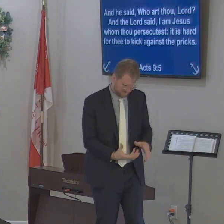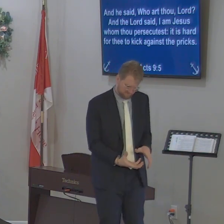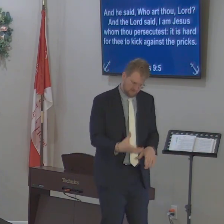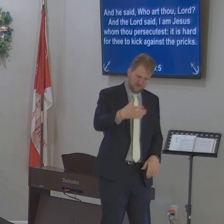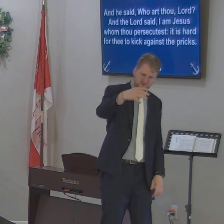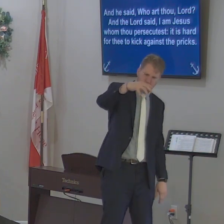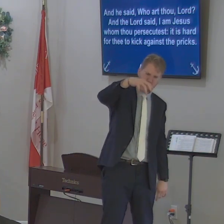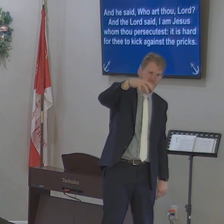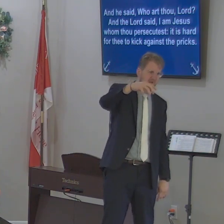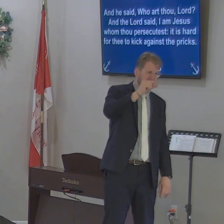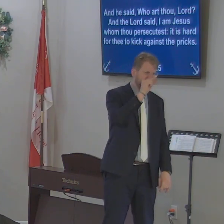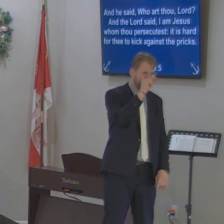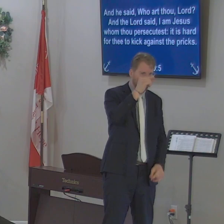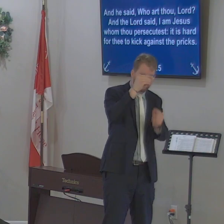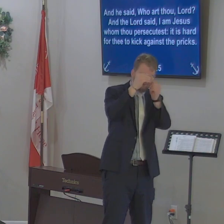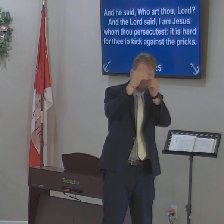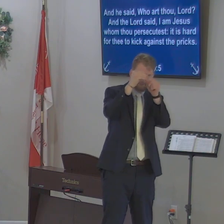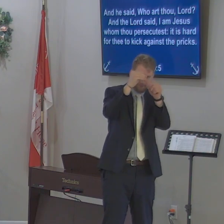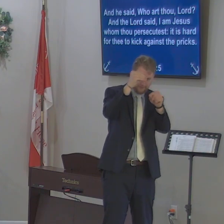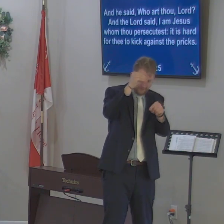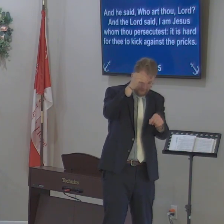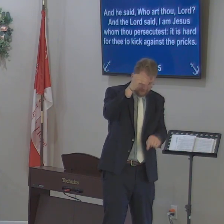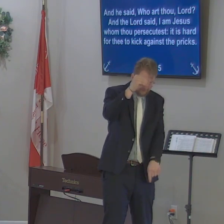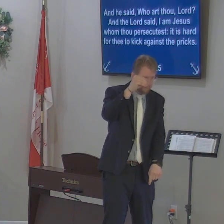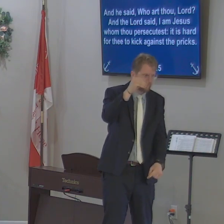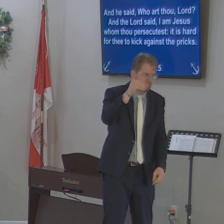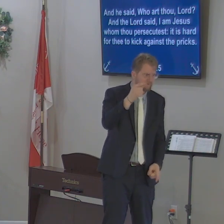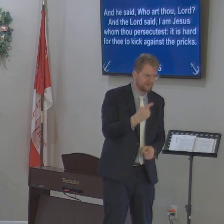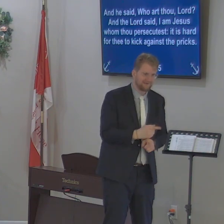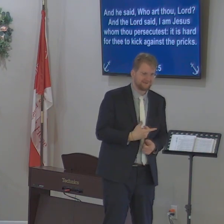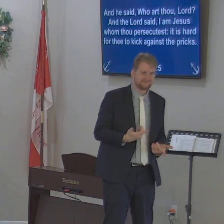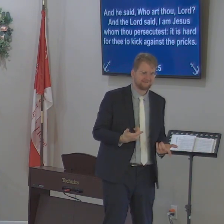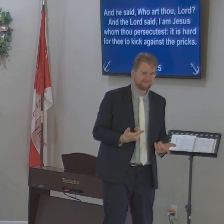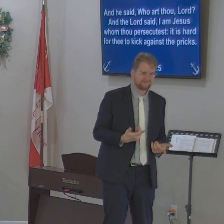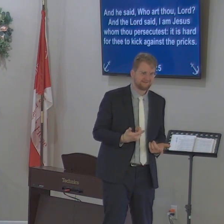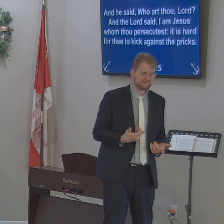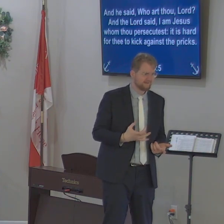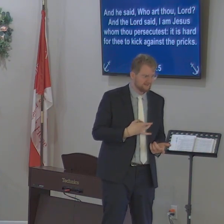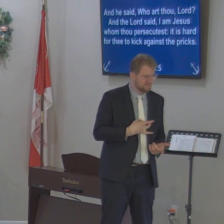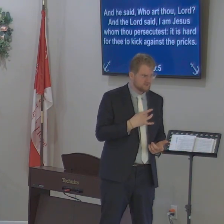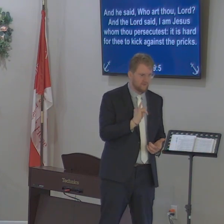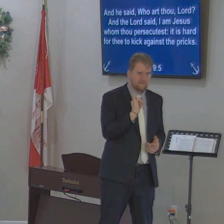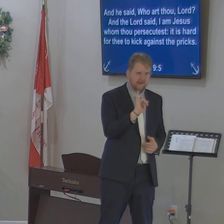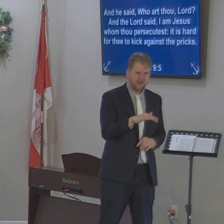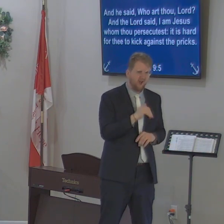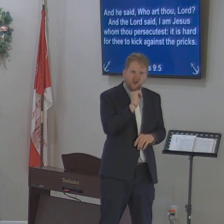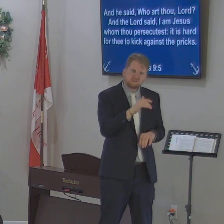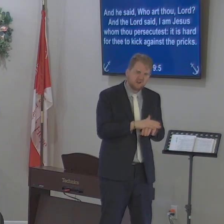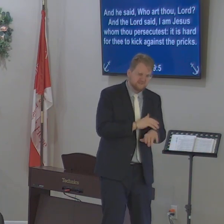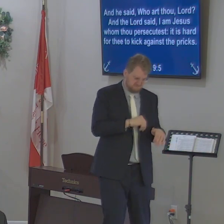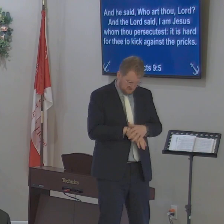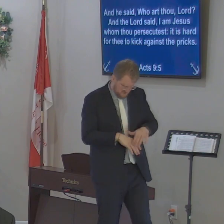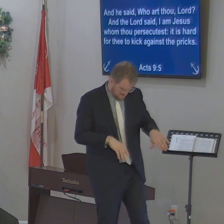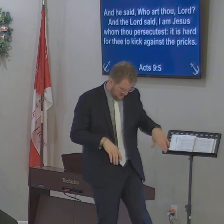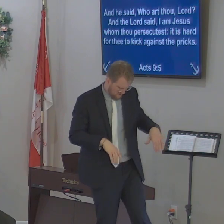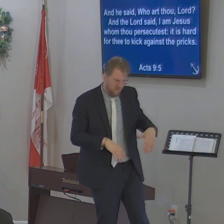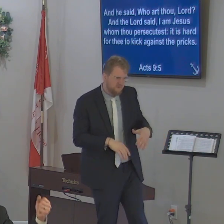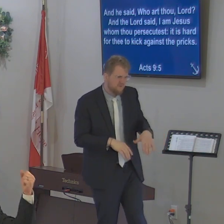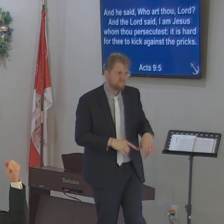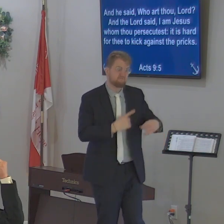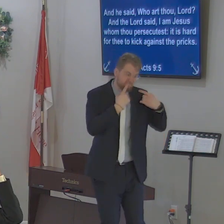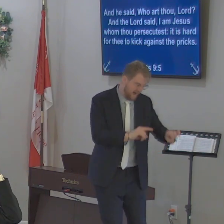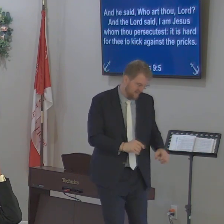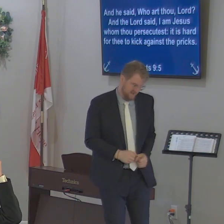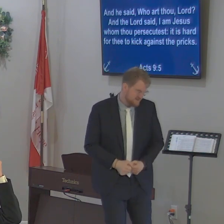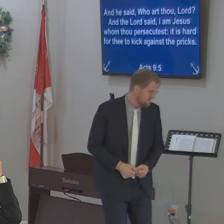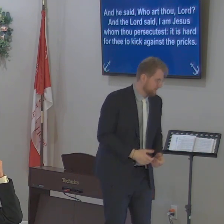Right? Come on, you don't like that feeling? Why would you continue to go down a road when God says, I want to lift that